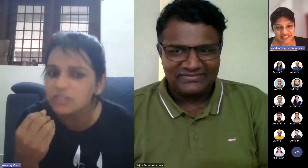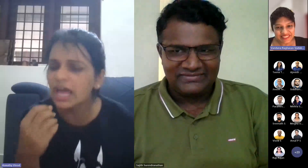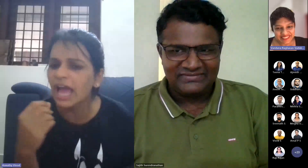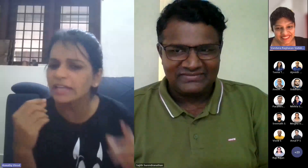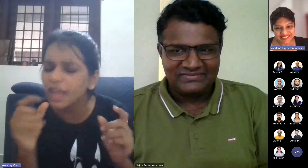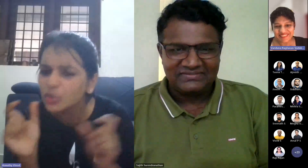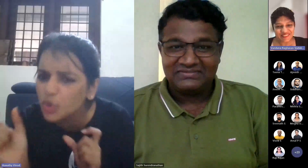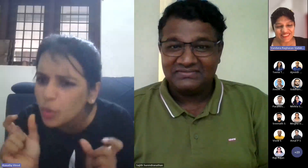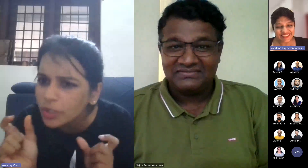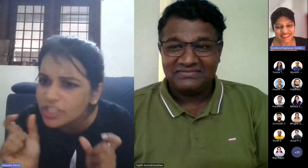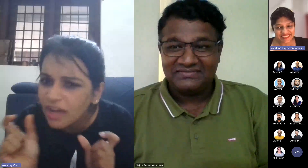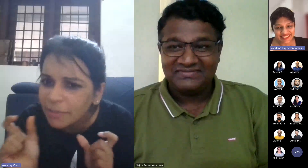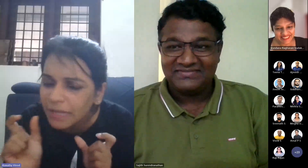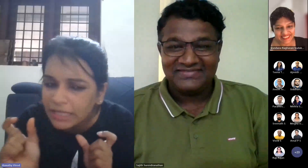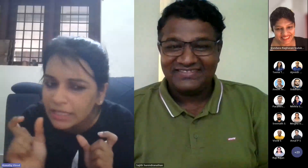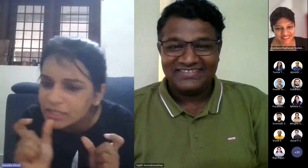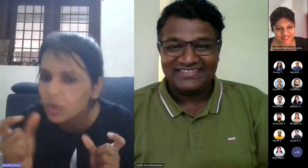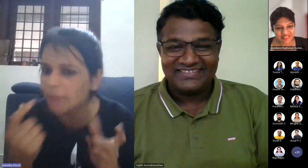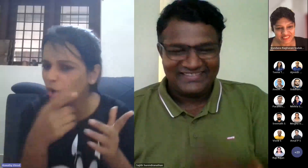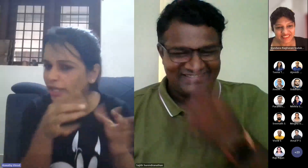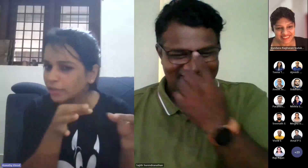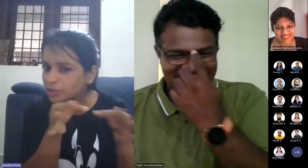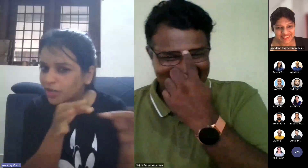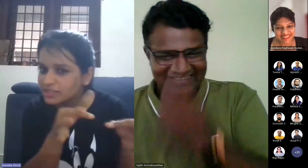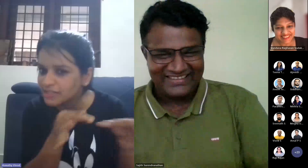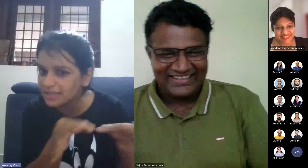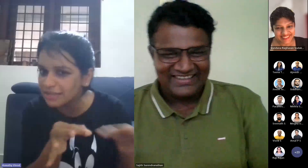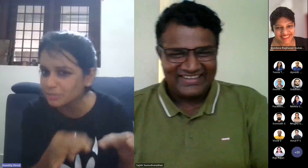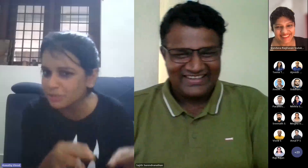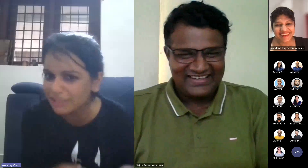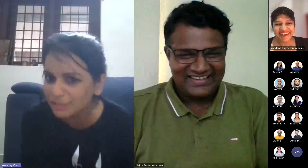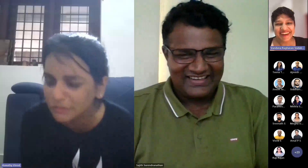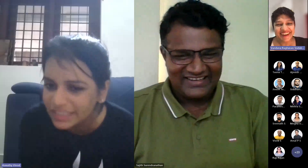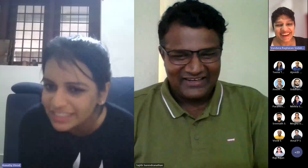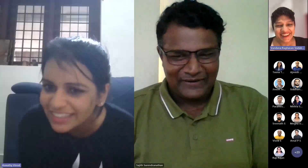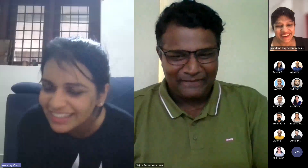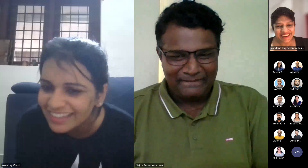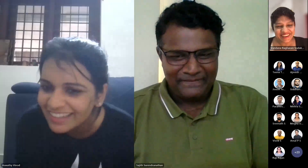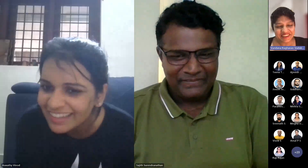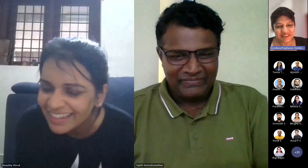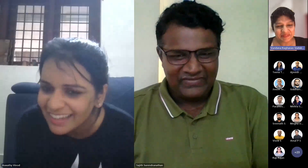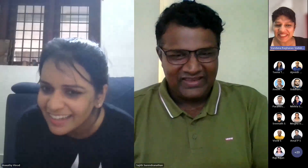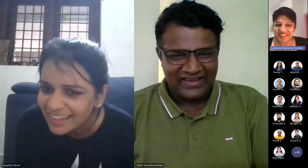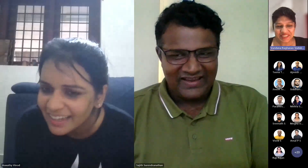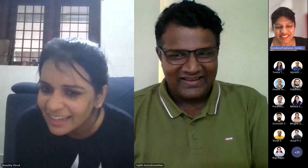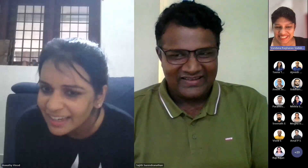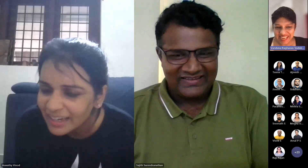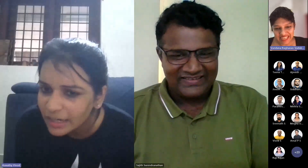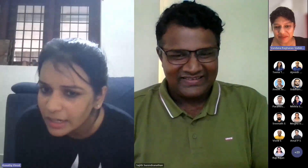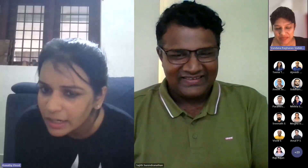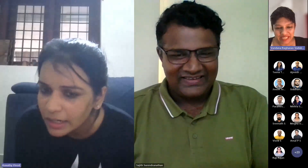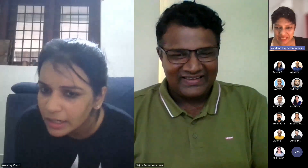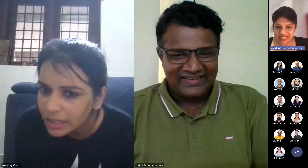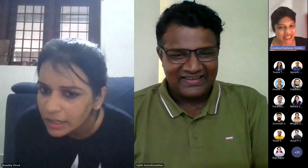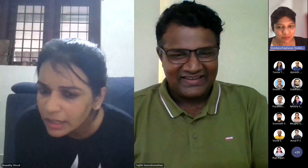No, I Because think no, I not don't know really. what the Java plugin is, so I'm not able to understand his explanation of it. I think you can just sign.